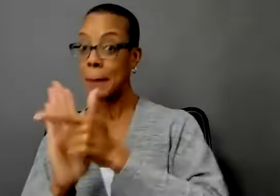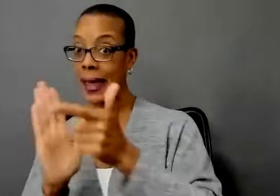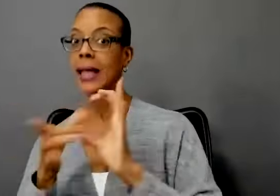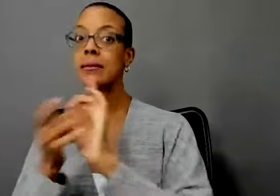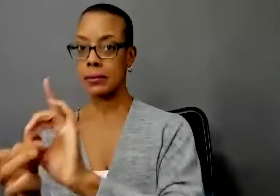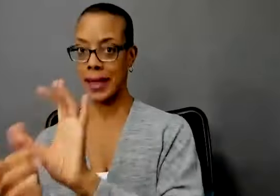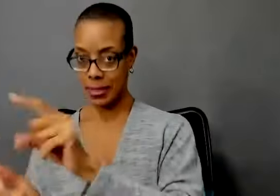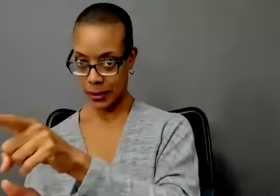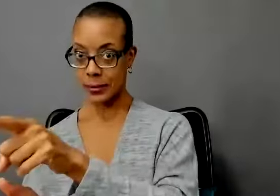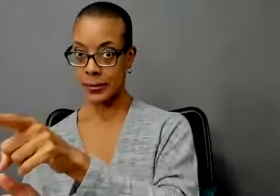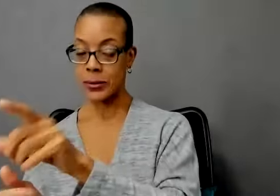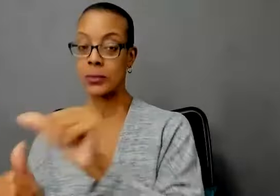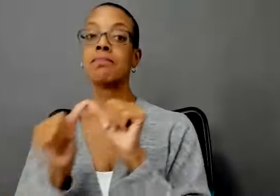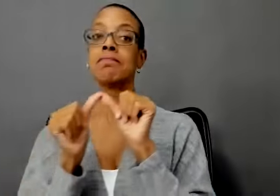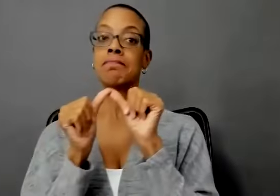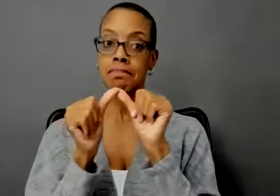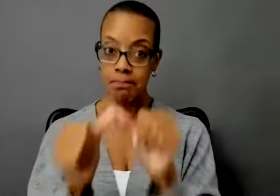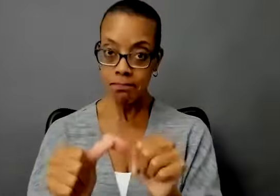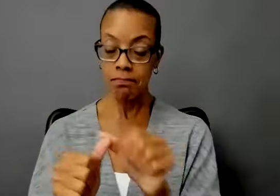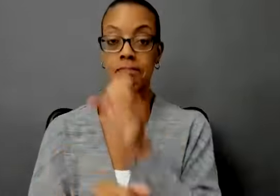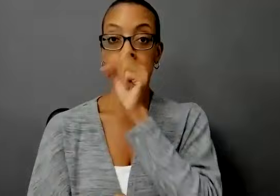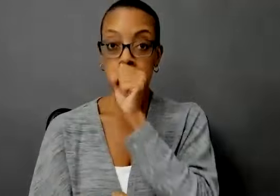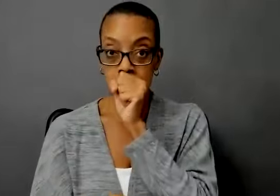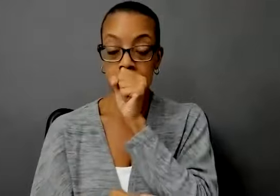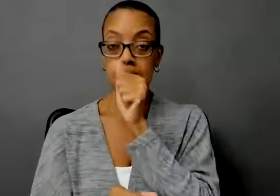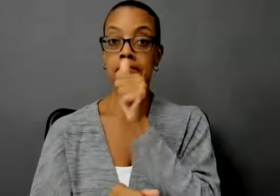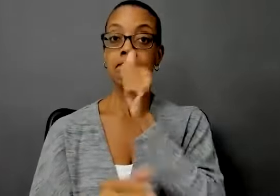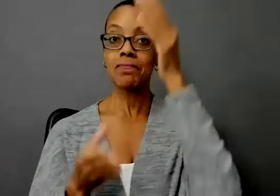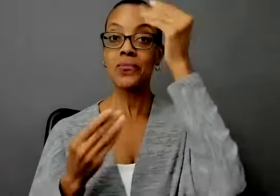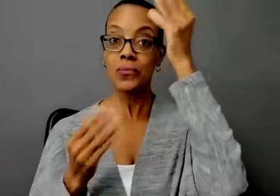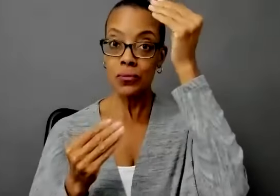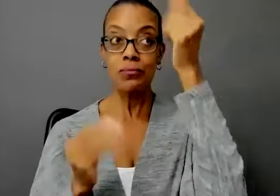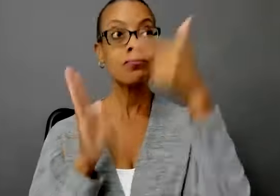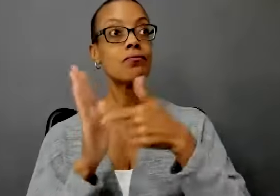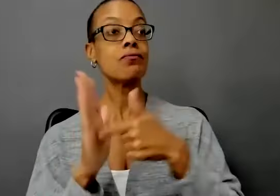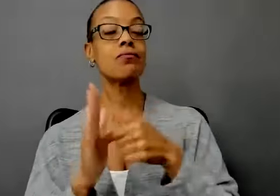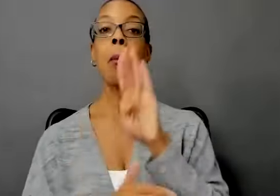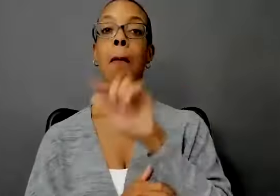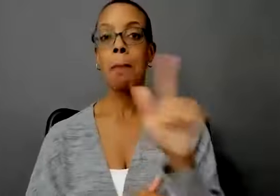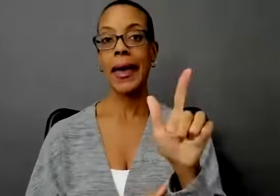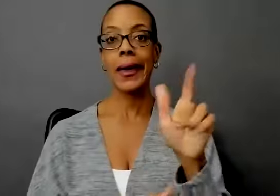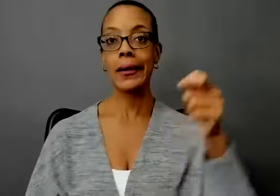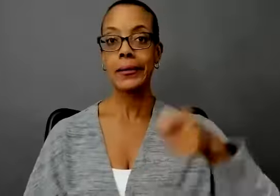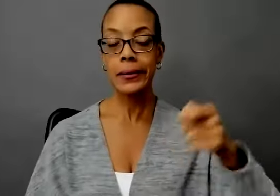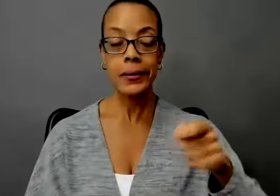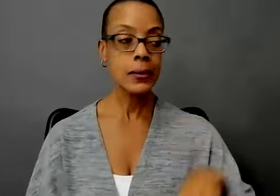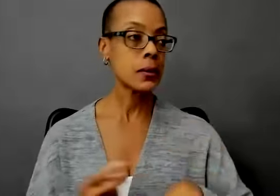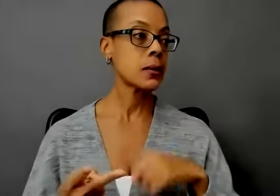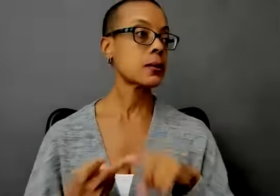To maintain the privacy of information, for example, in a bail hearing, or to ensure the right to a fair